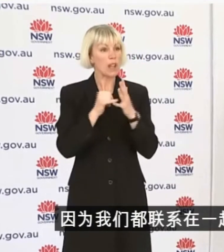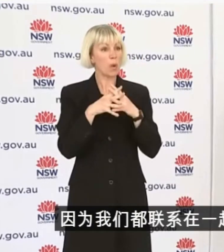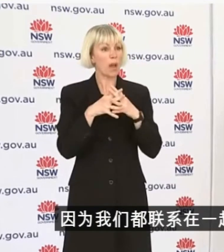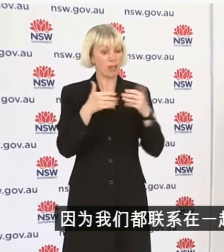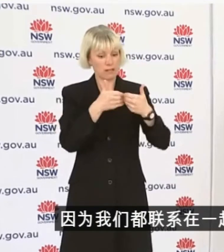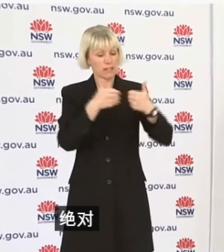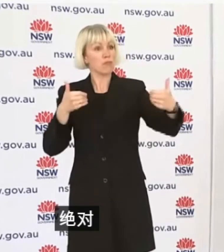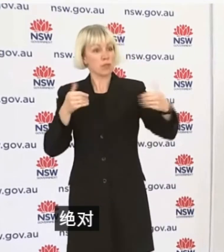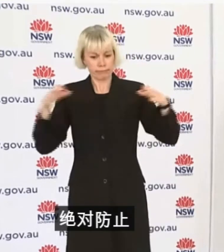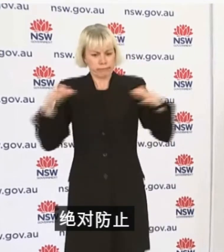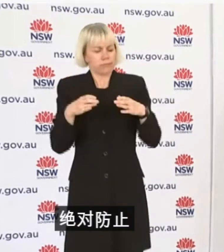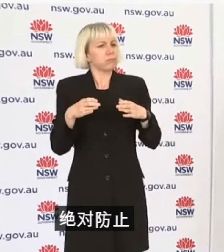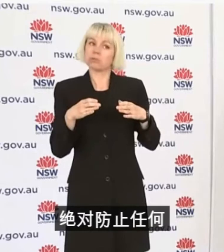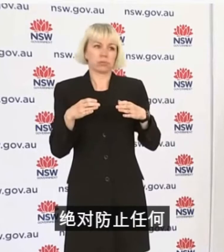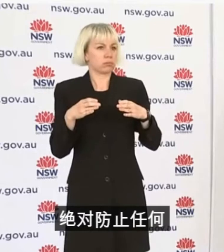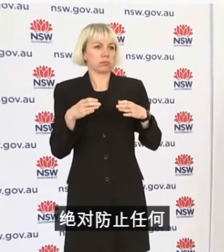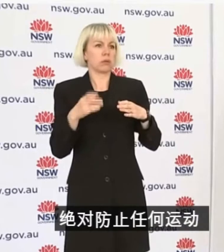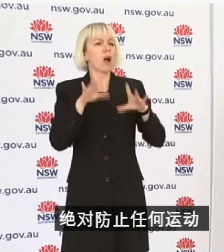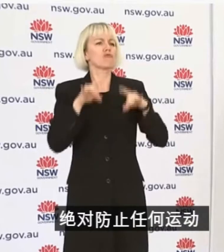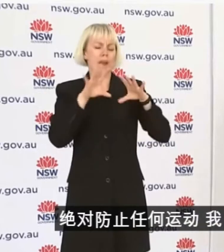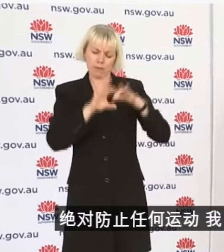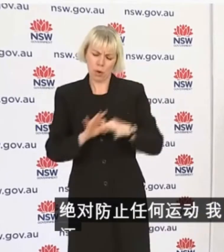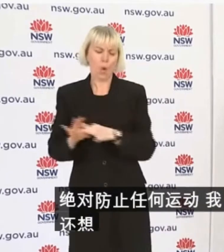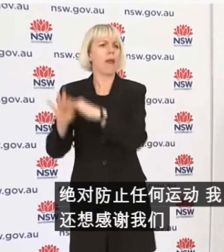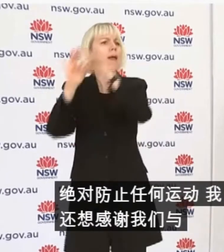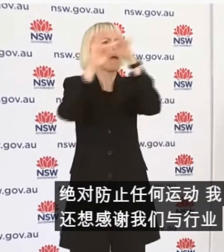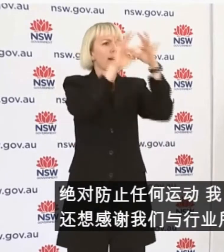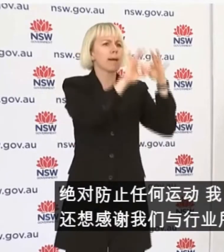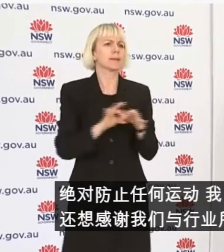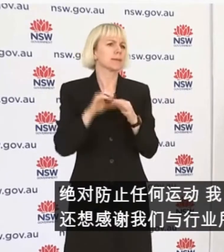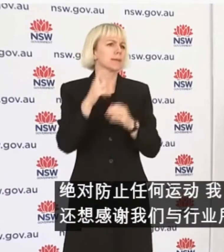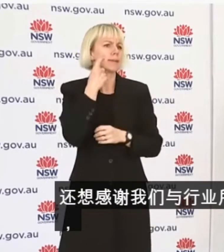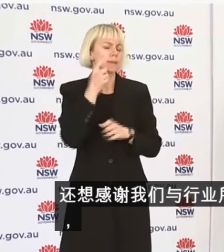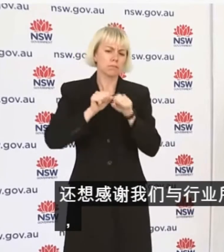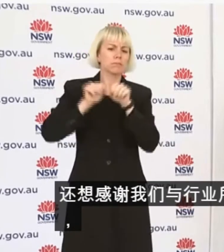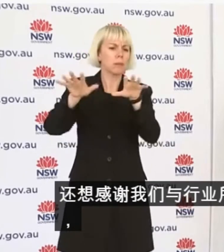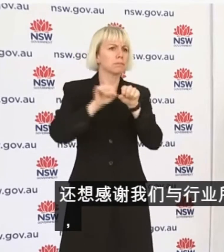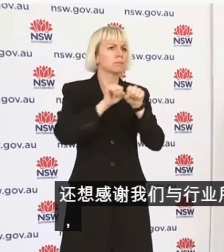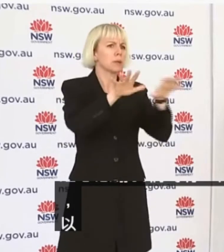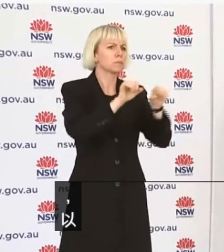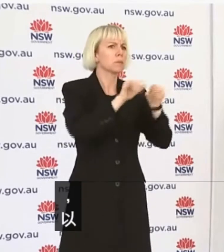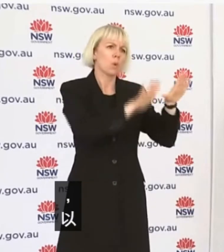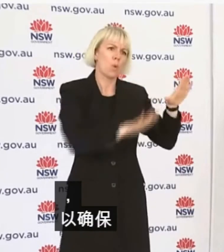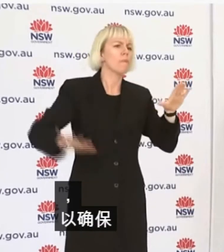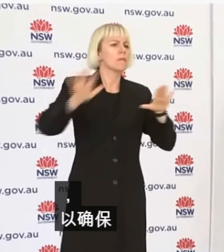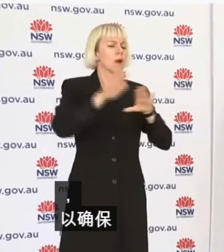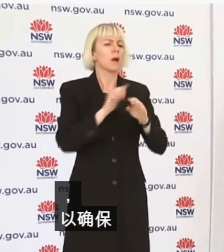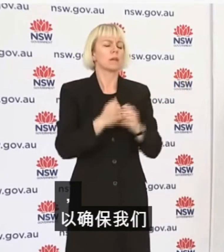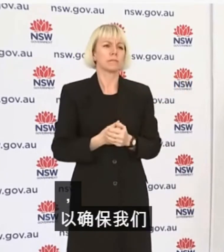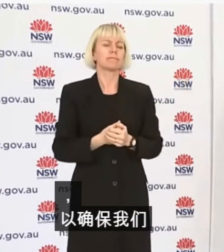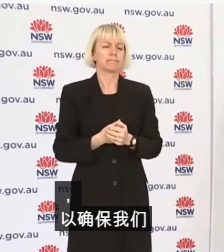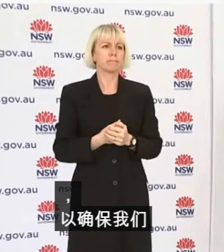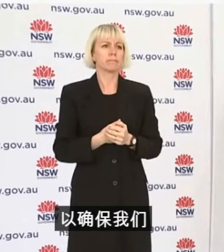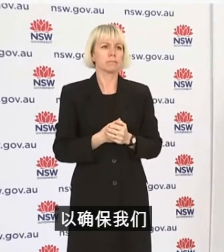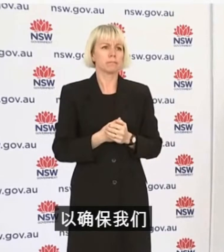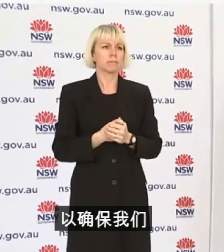to absolutely prevent any movement. I also want to acknowledge the work we're doing with industry to also make sure that we've got